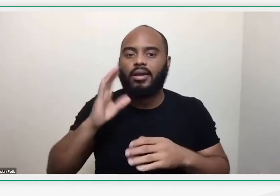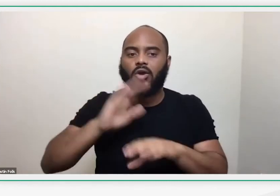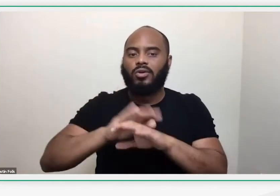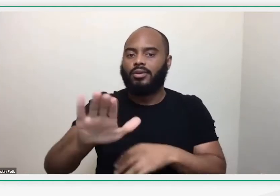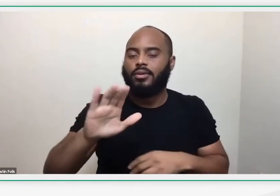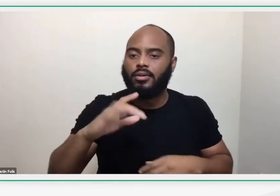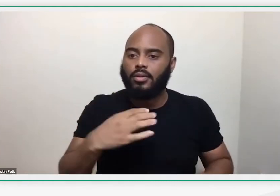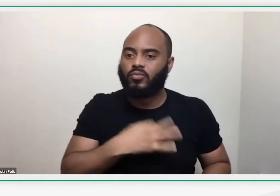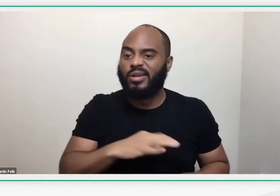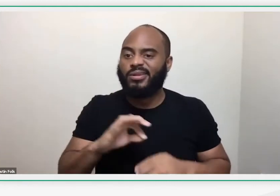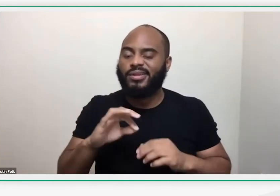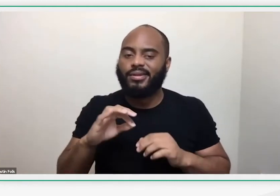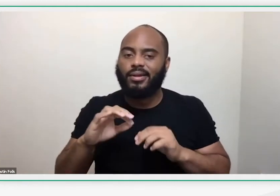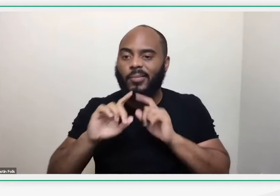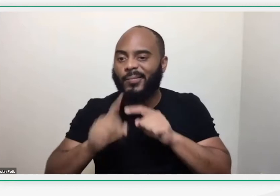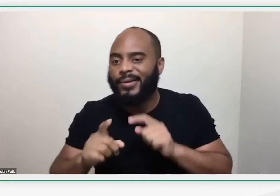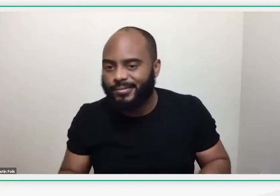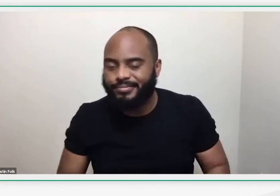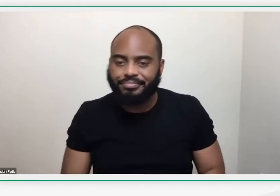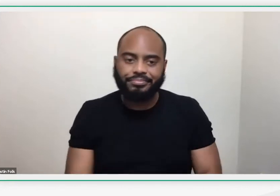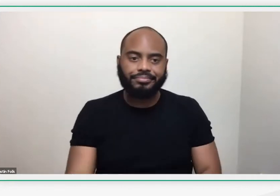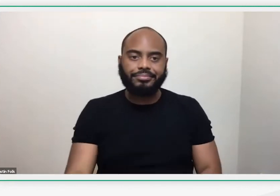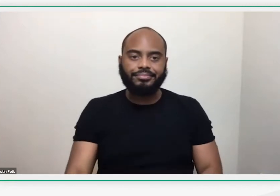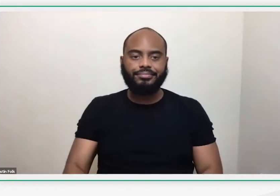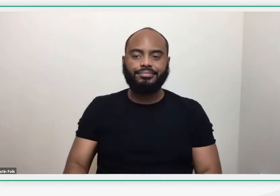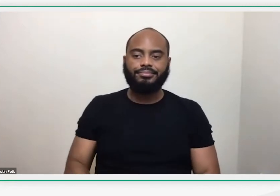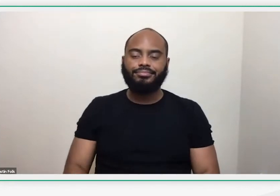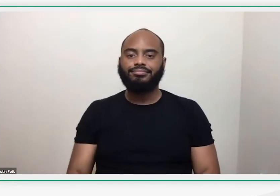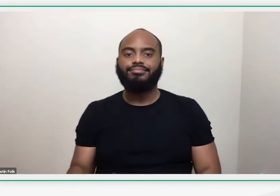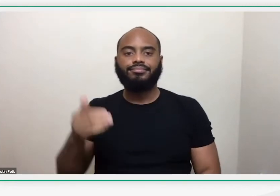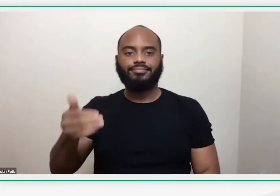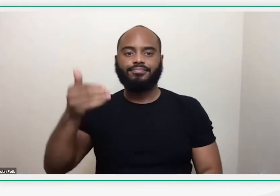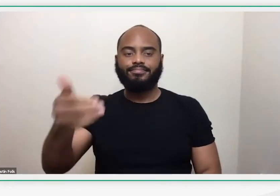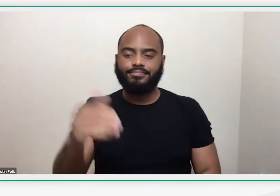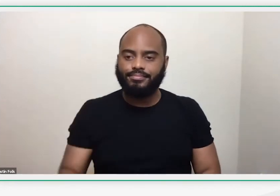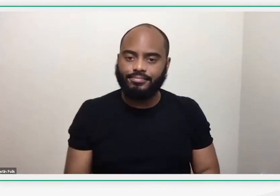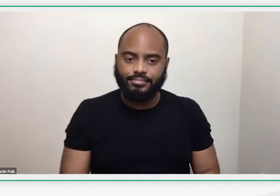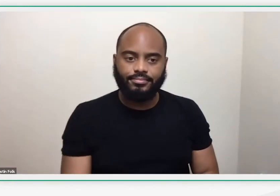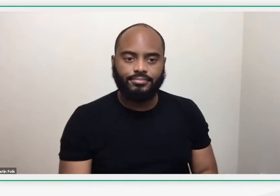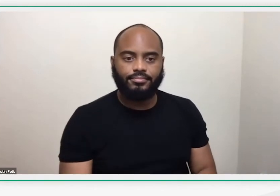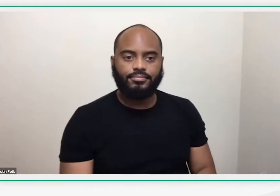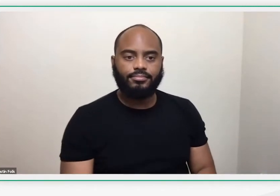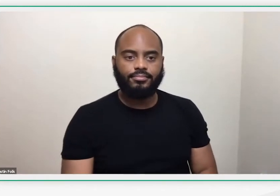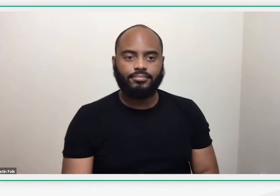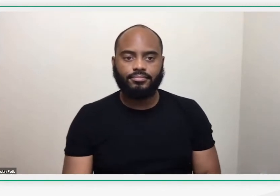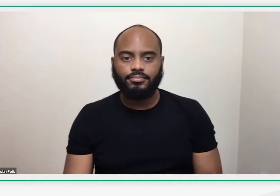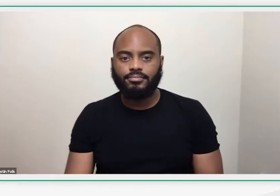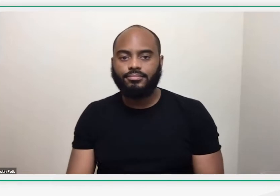phone numbers, even. And again, this is just to give you idea of the types of information that show up on your credit